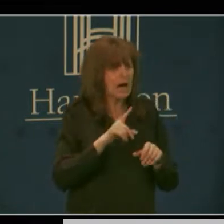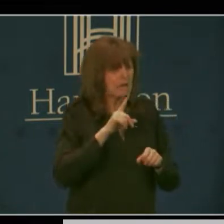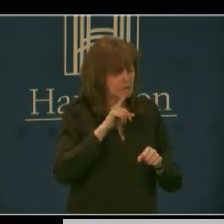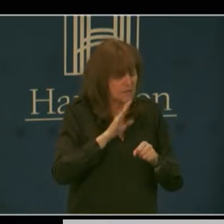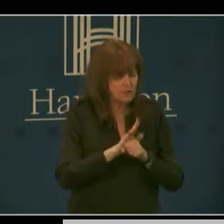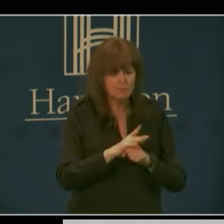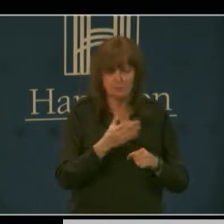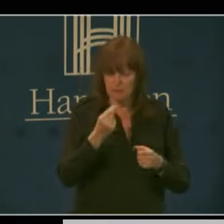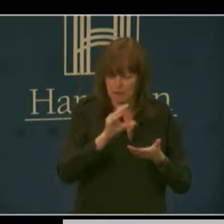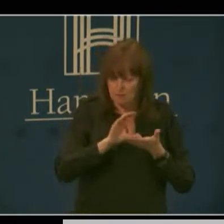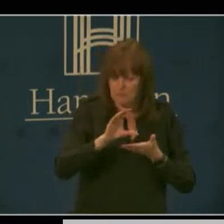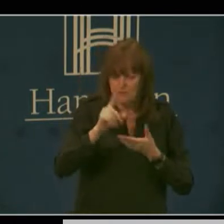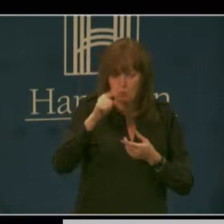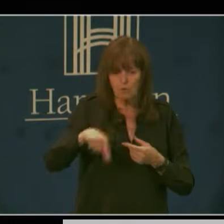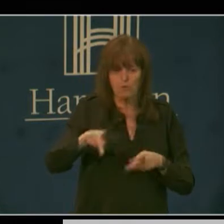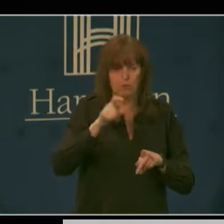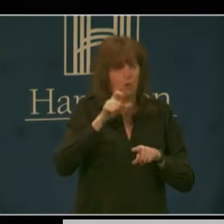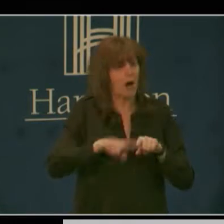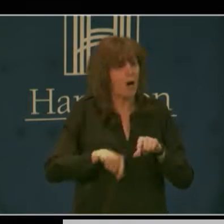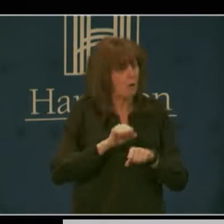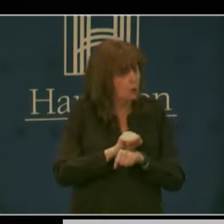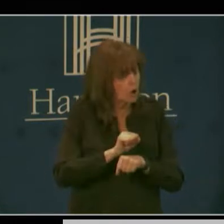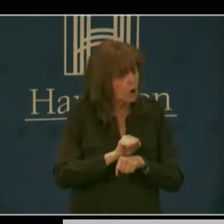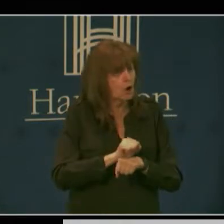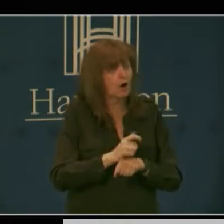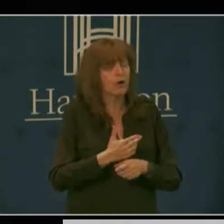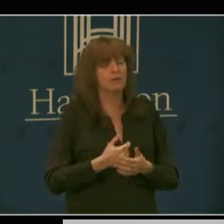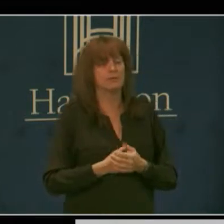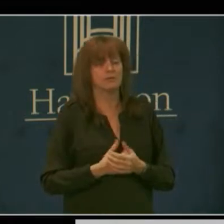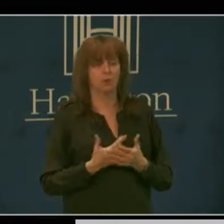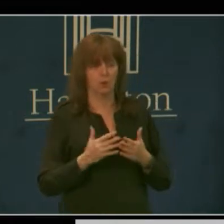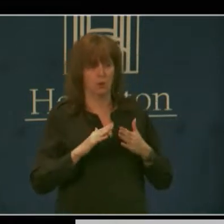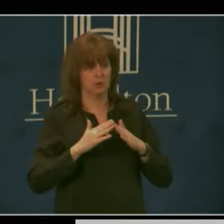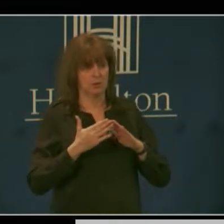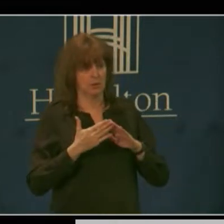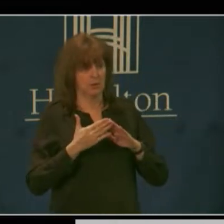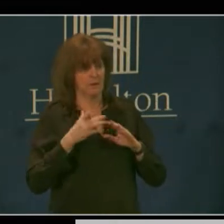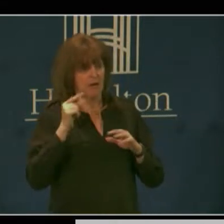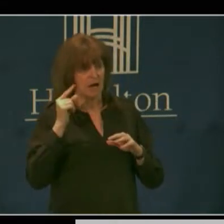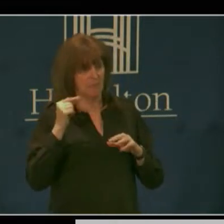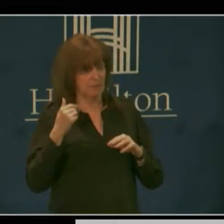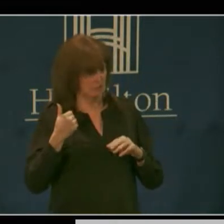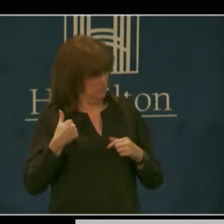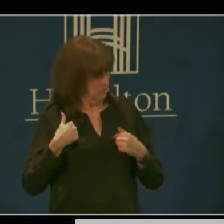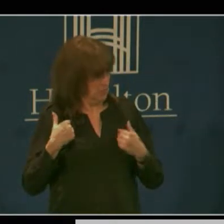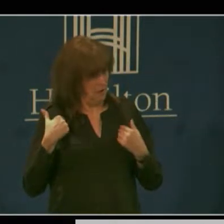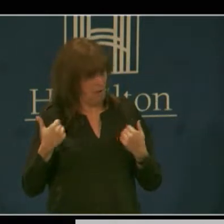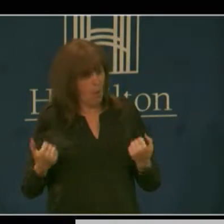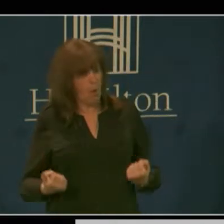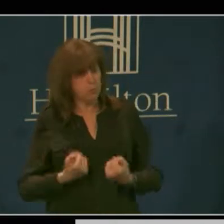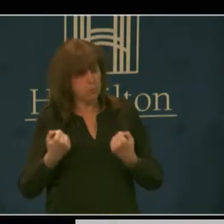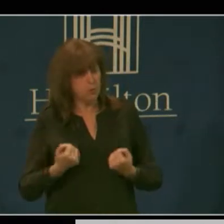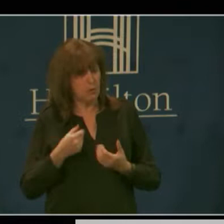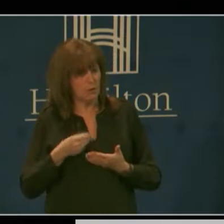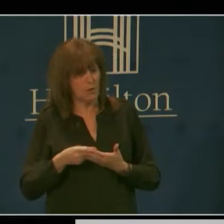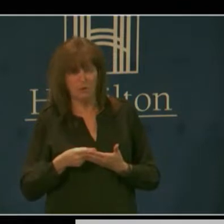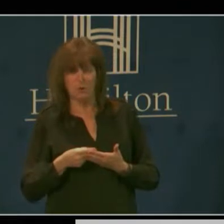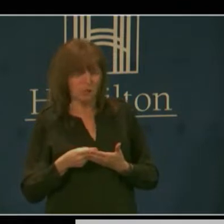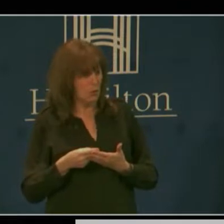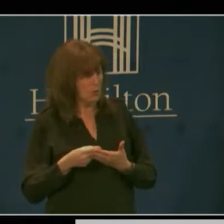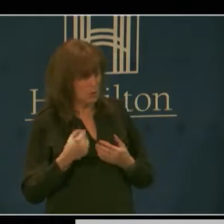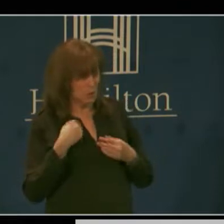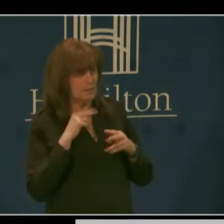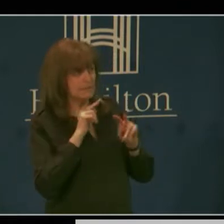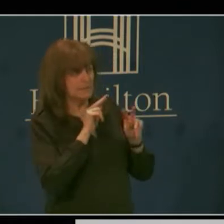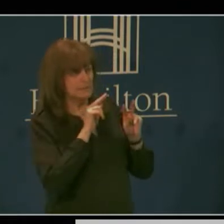city of Hamilton financially are very limited to be able to provide those kinds of resources. We're relying on the federal and provincial governments to do everything they